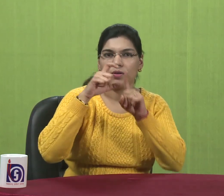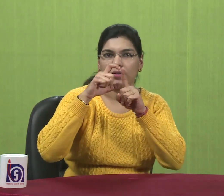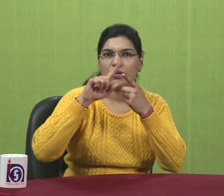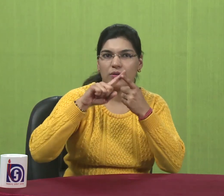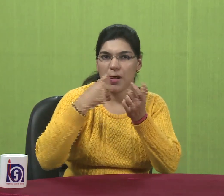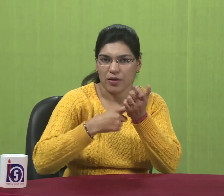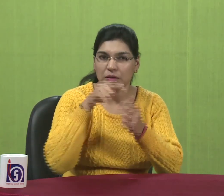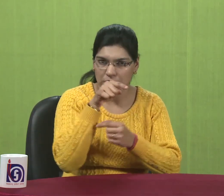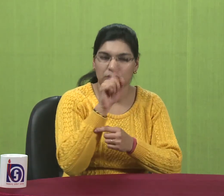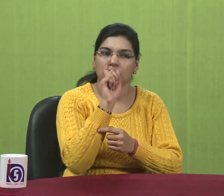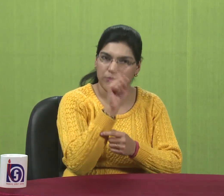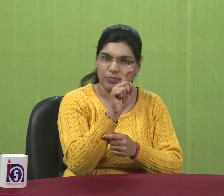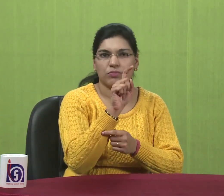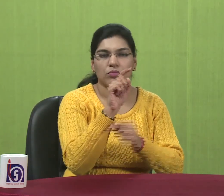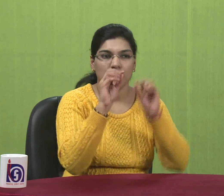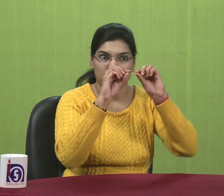the folder you make.